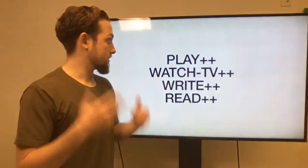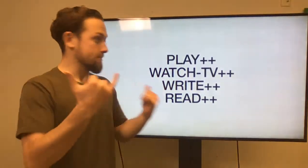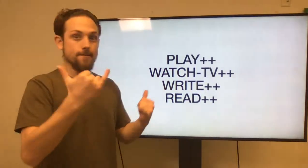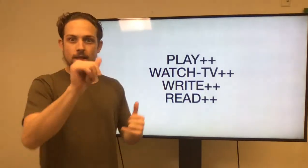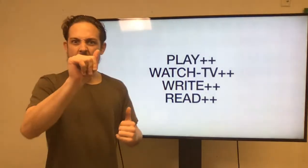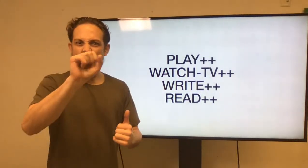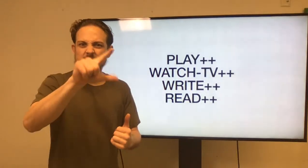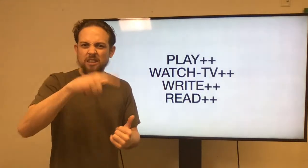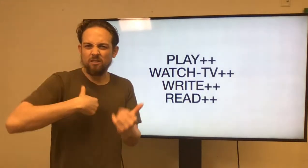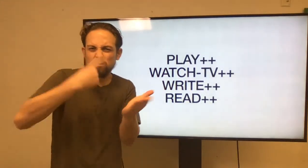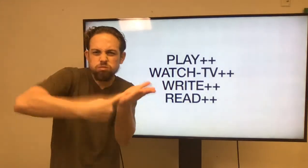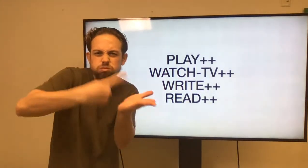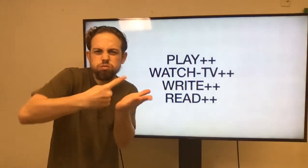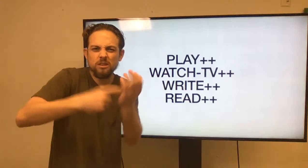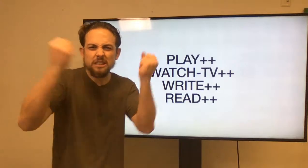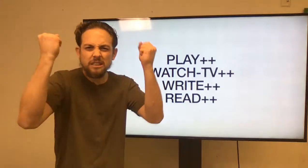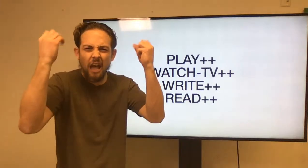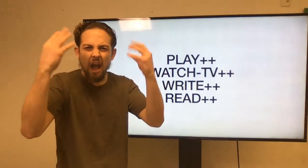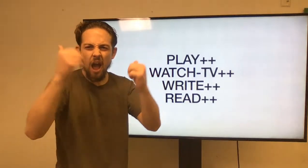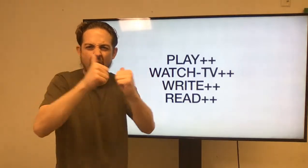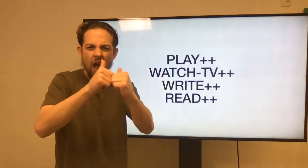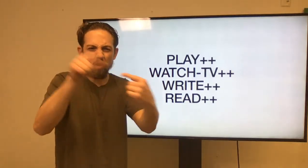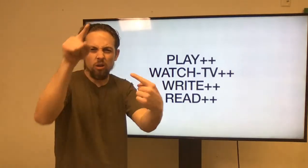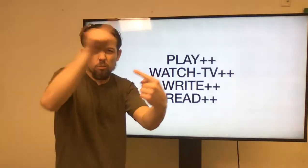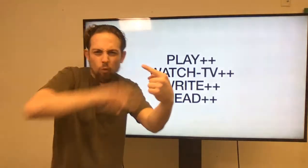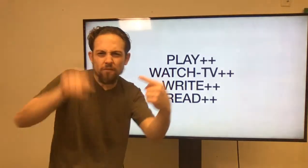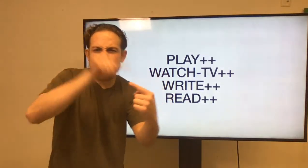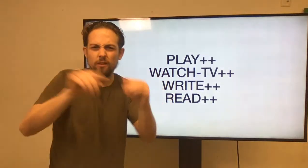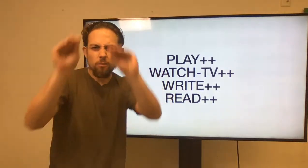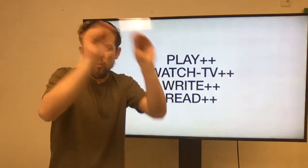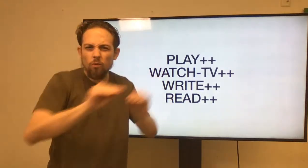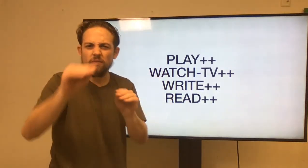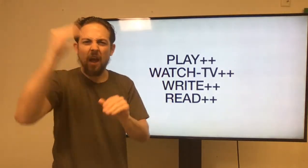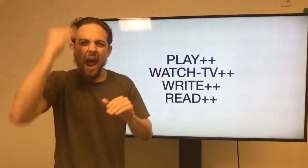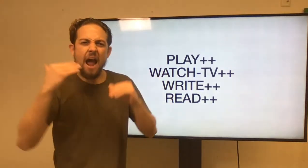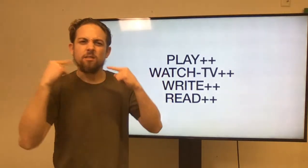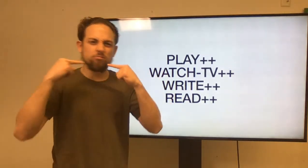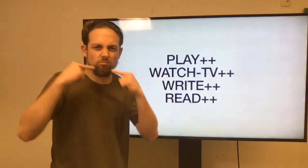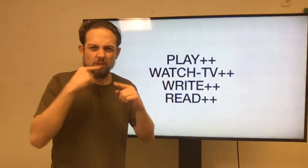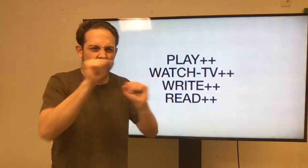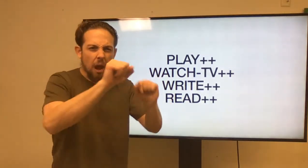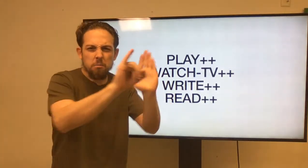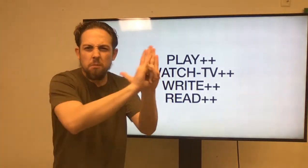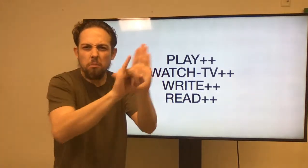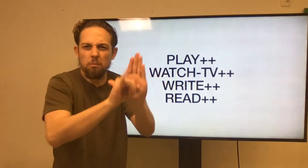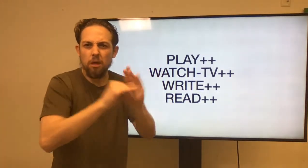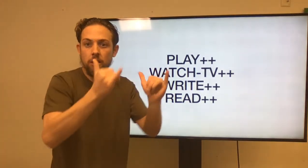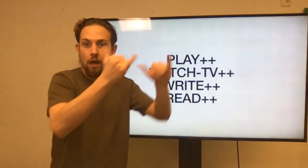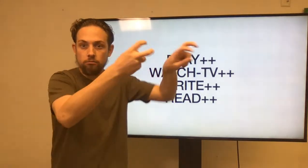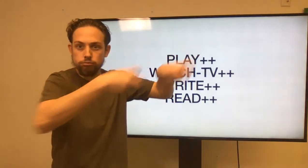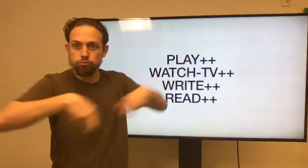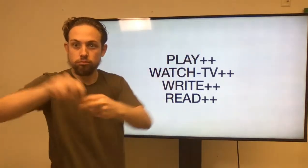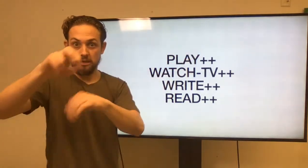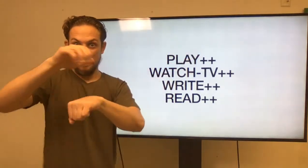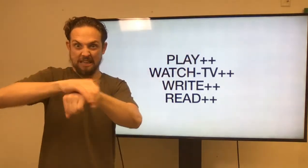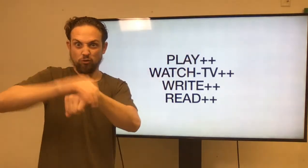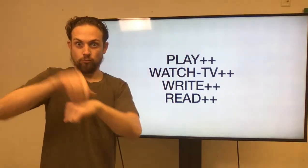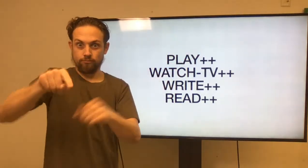All right. So we've talked about signs and how sign movements, both the hands and the head, show